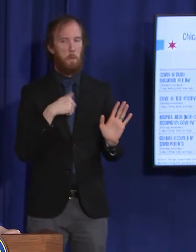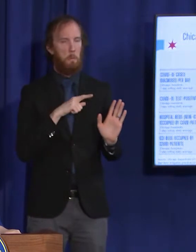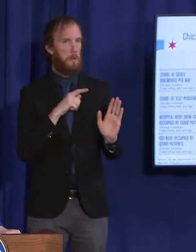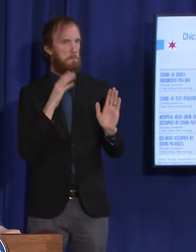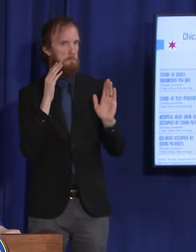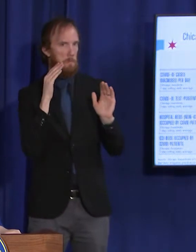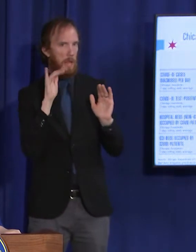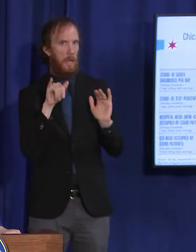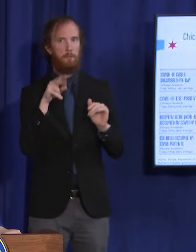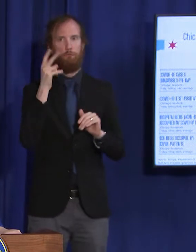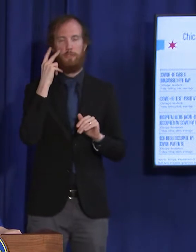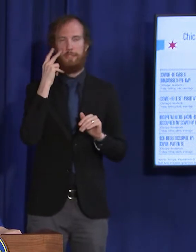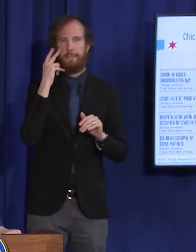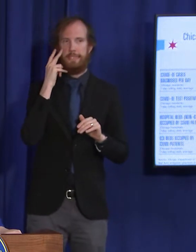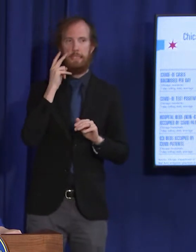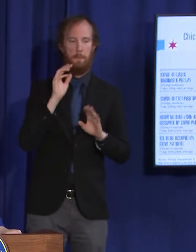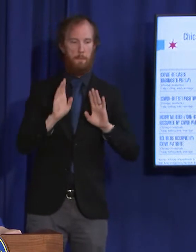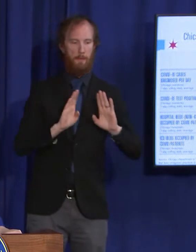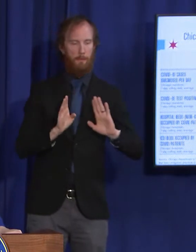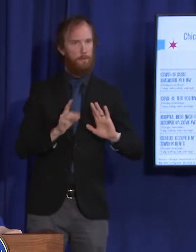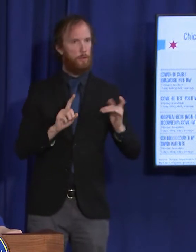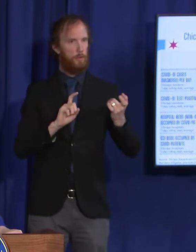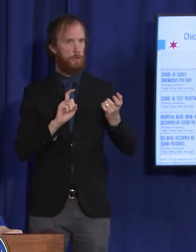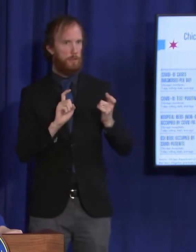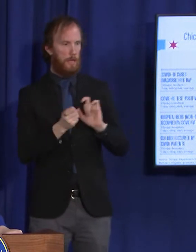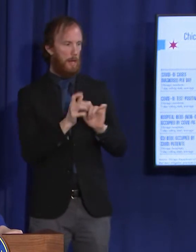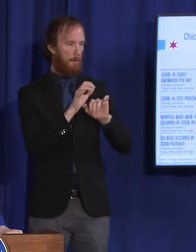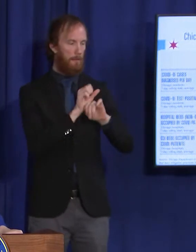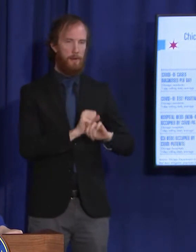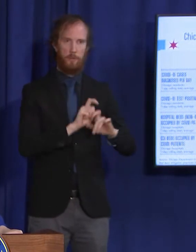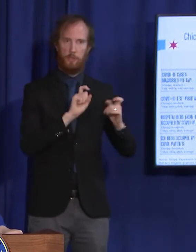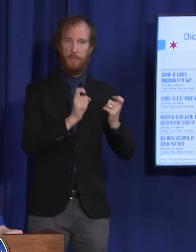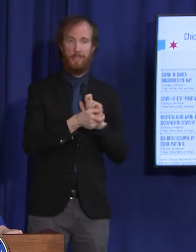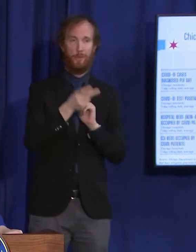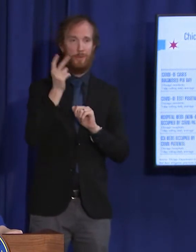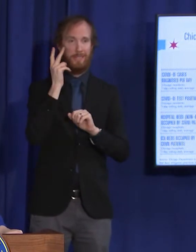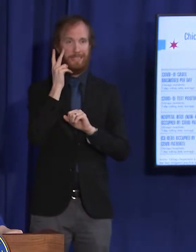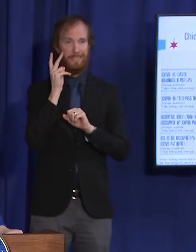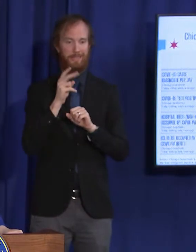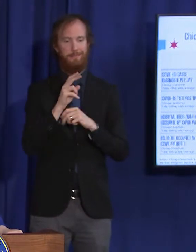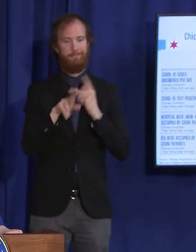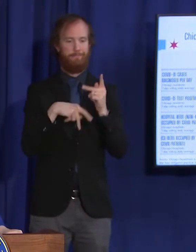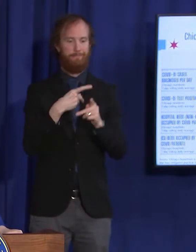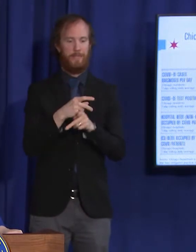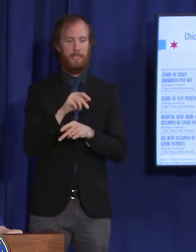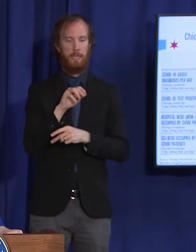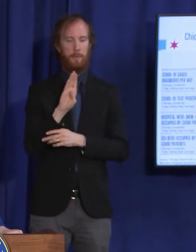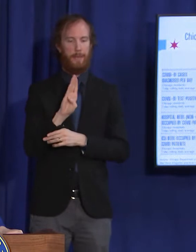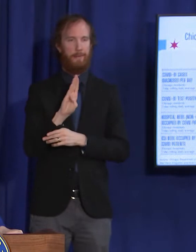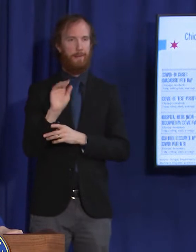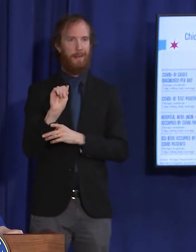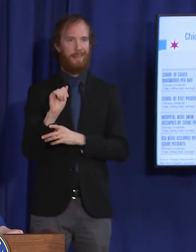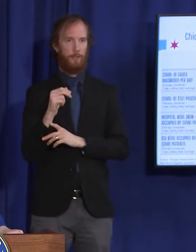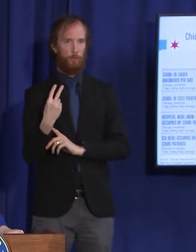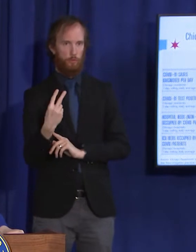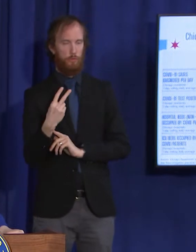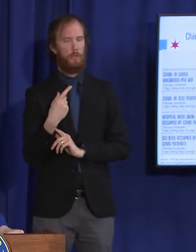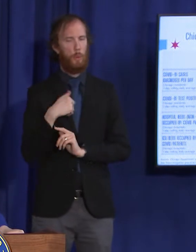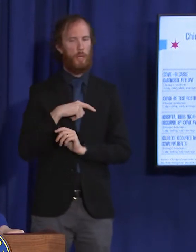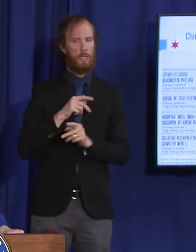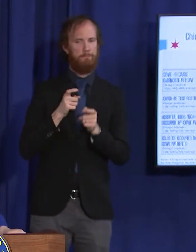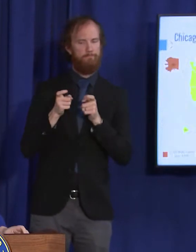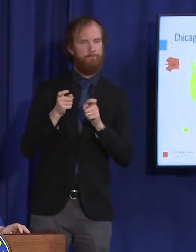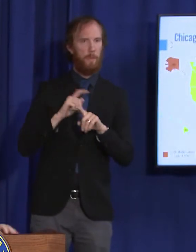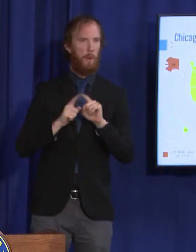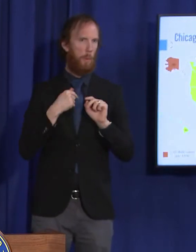we've had some changing behaviors, as we're seeing more of the BA2, very much still in control, but something we're keeping a close eye